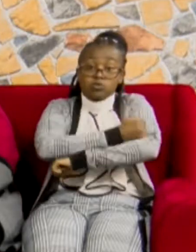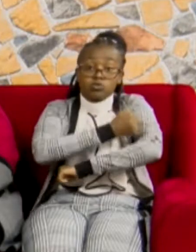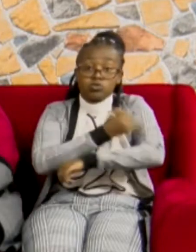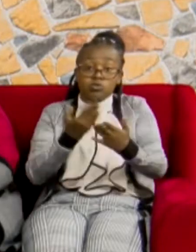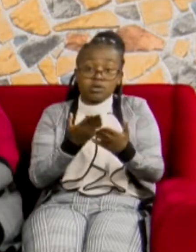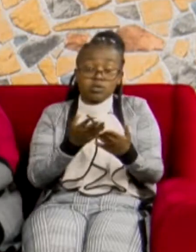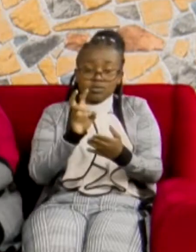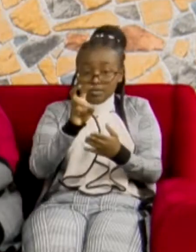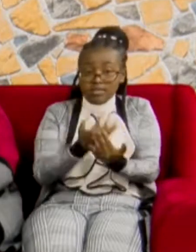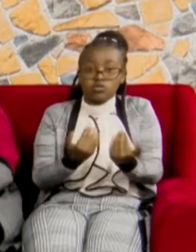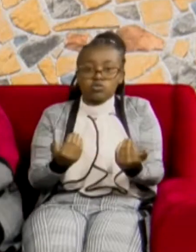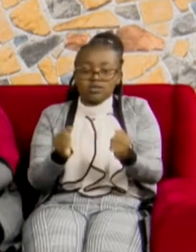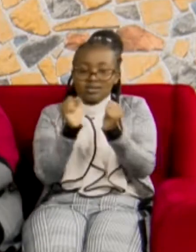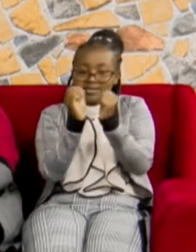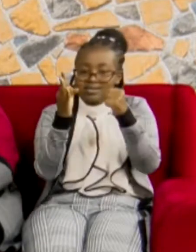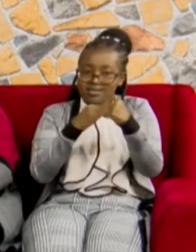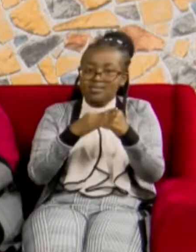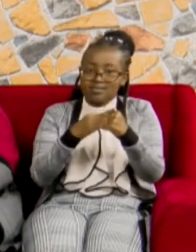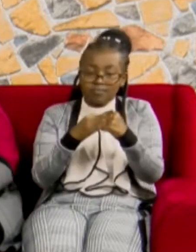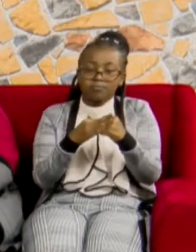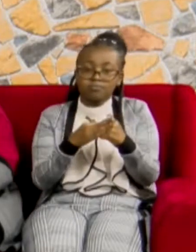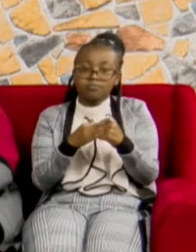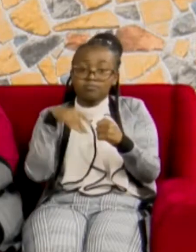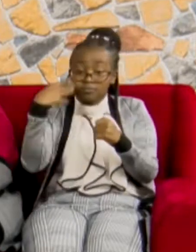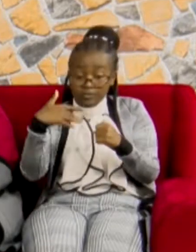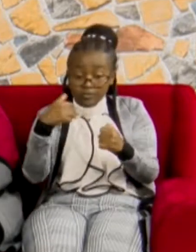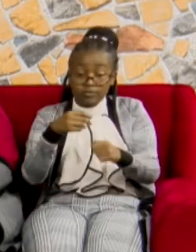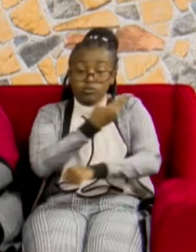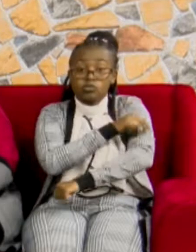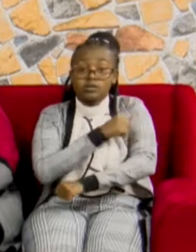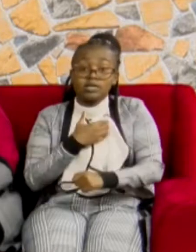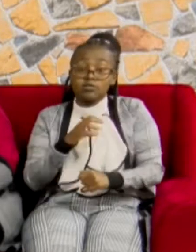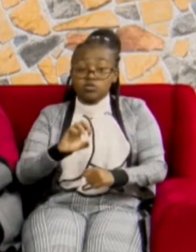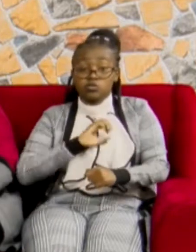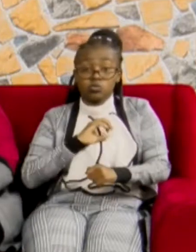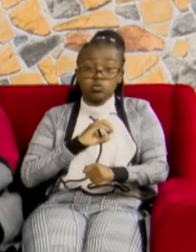saw the children until they were 18, and every hospital has its own age